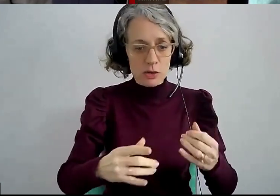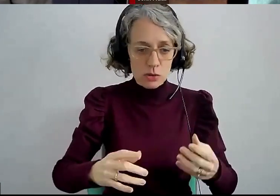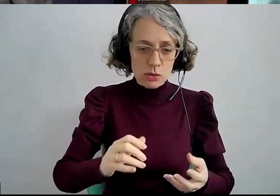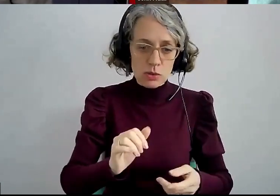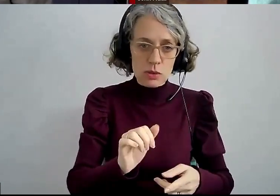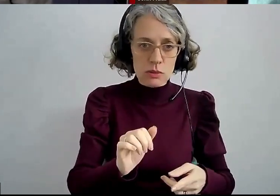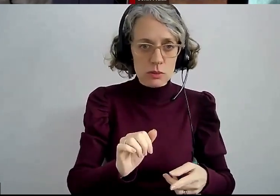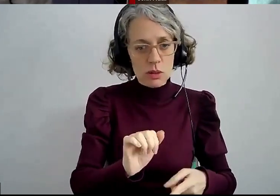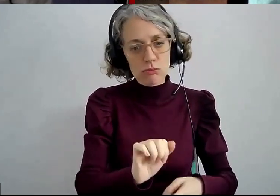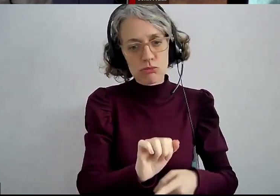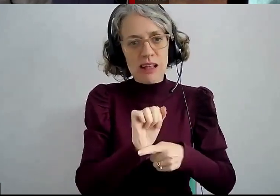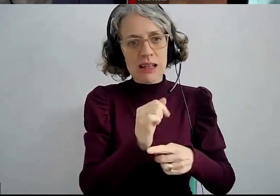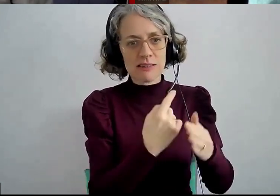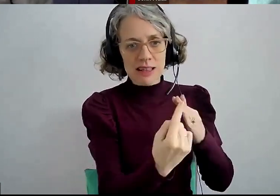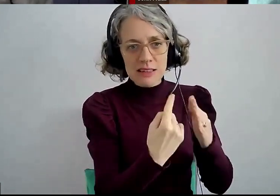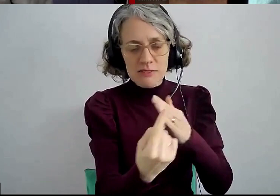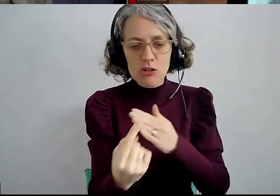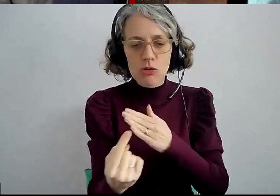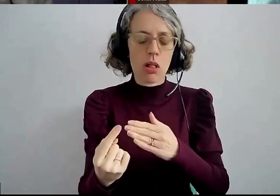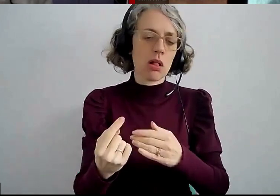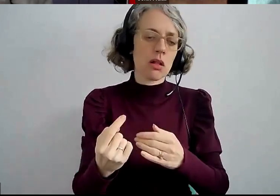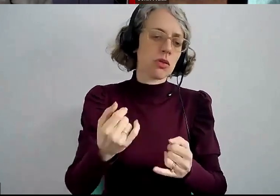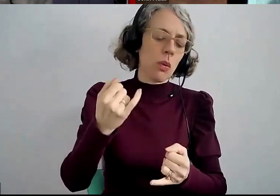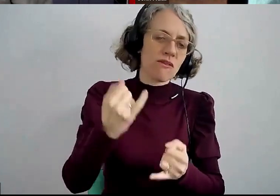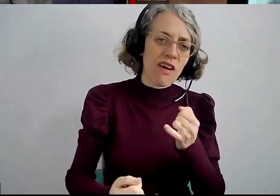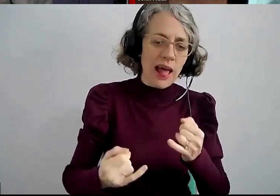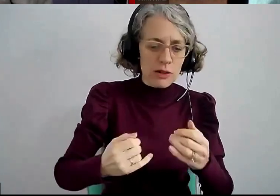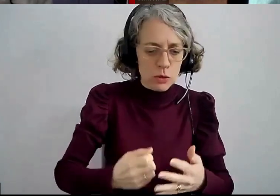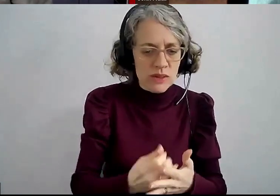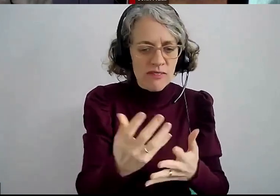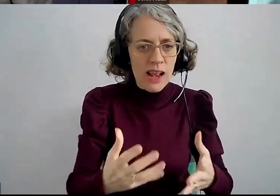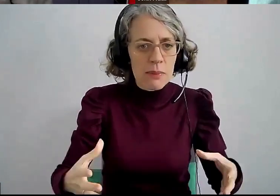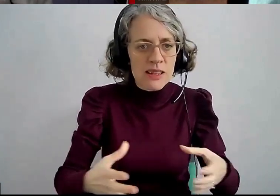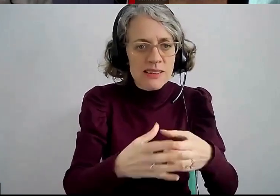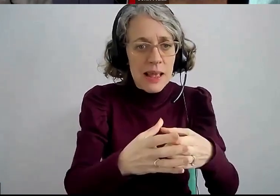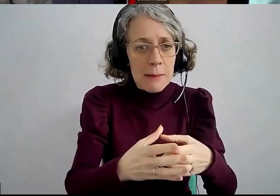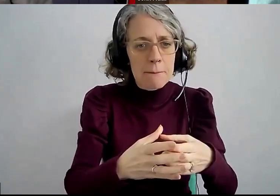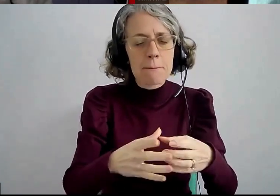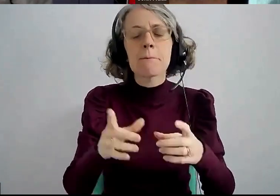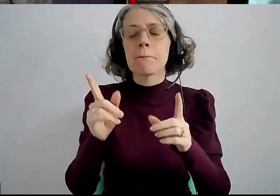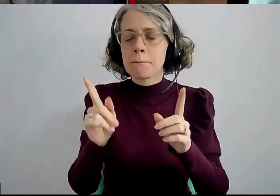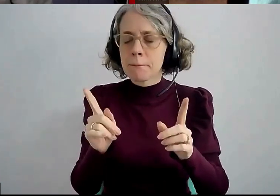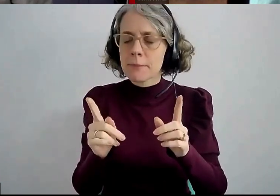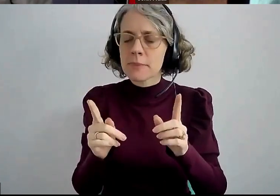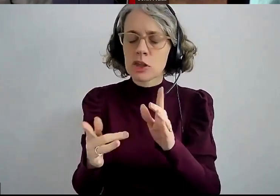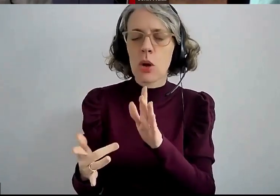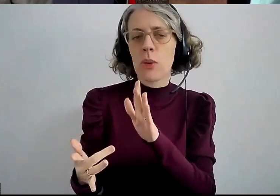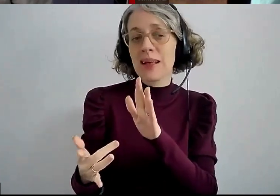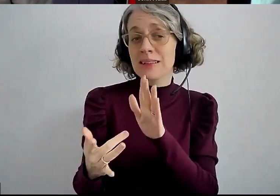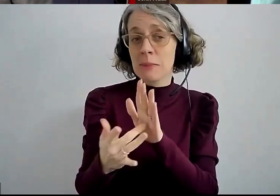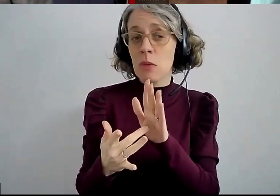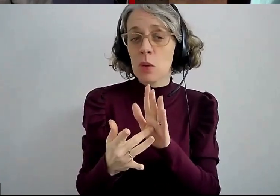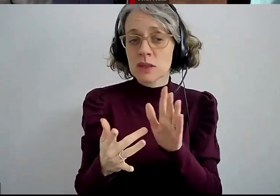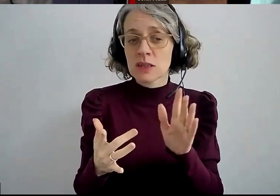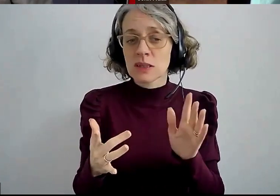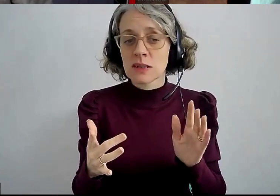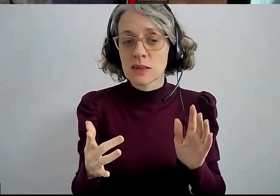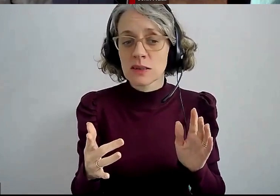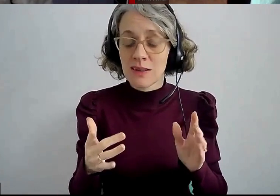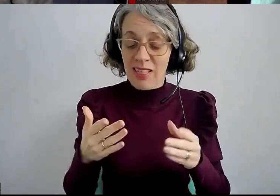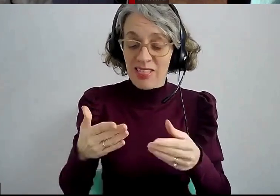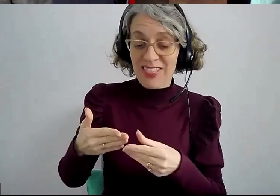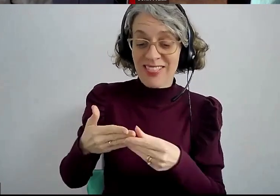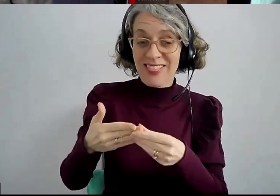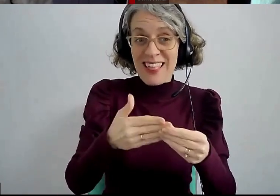protect individuals or develop. And it's very important that the